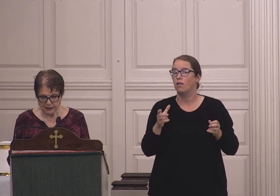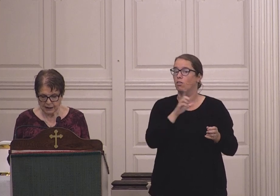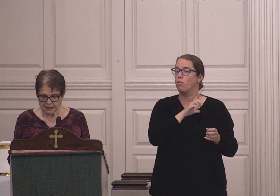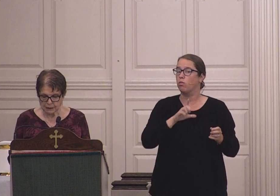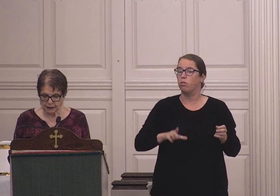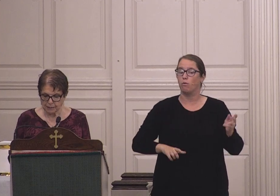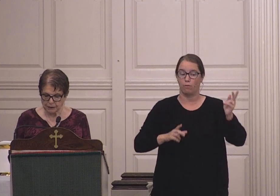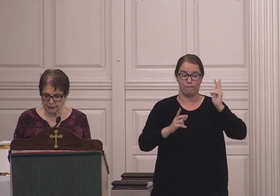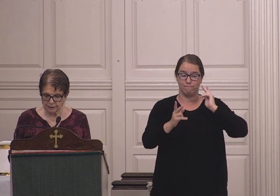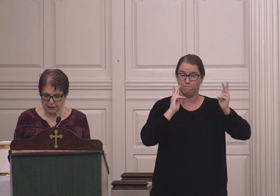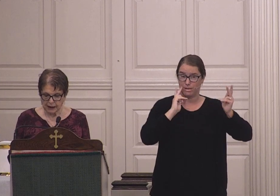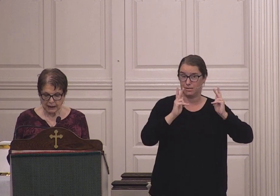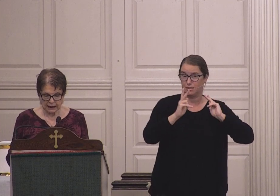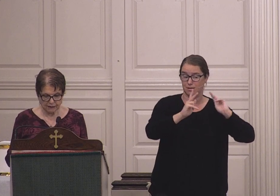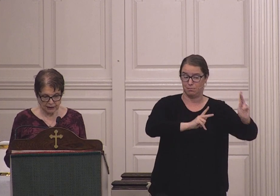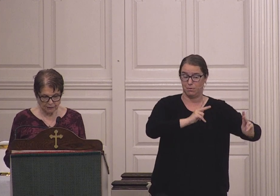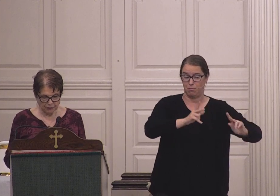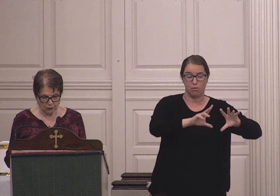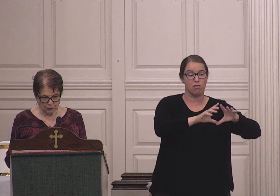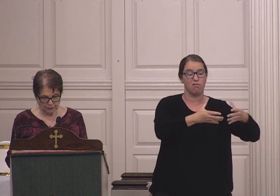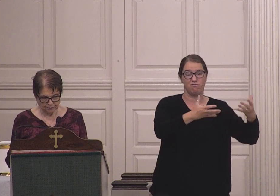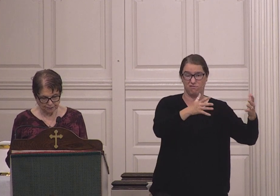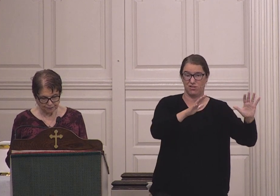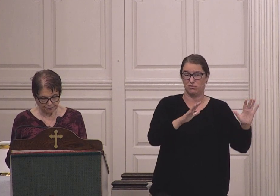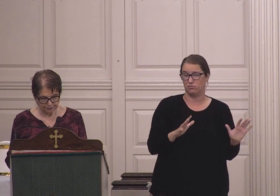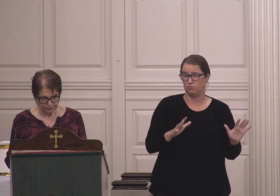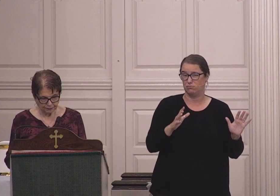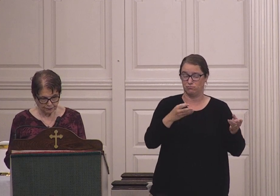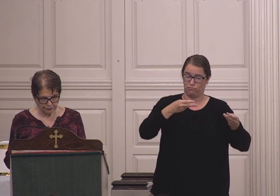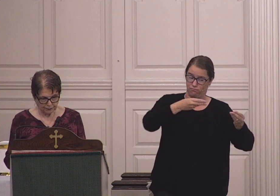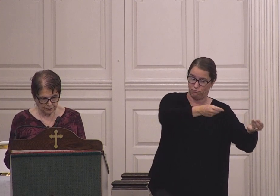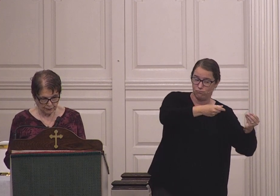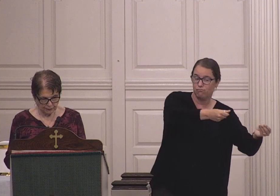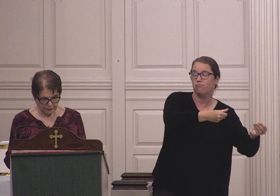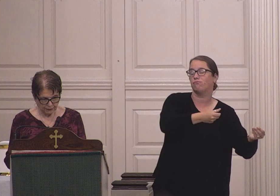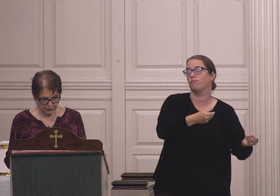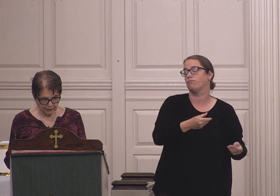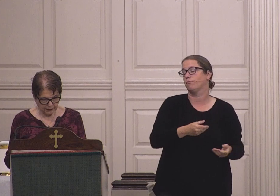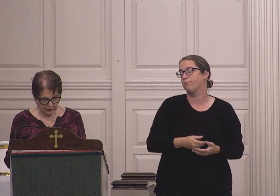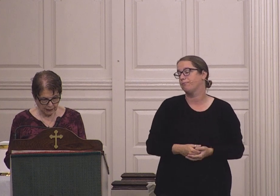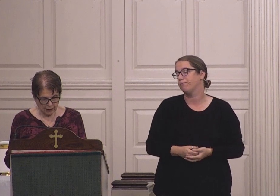had visited his people and given them food.